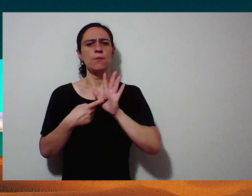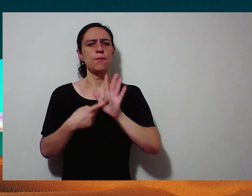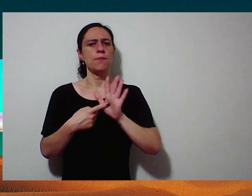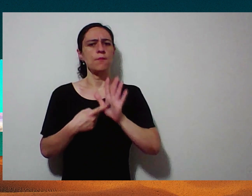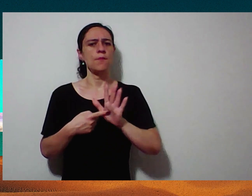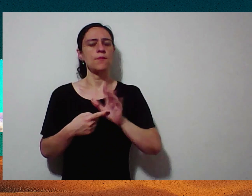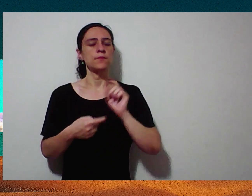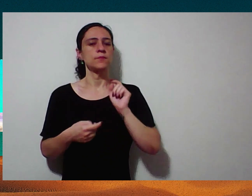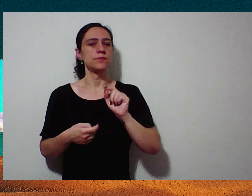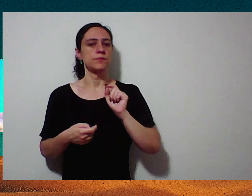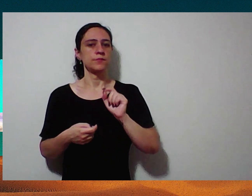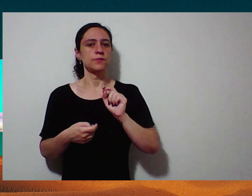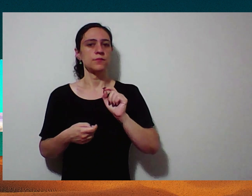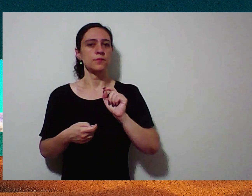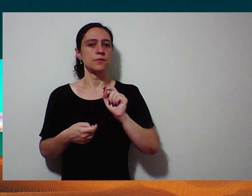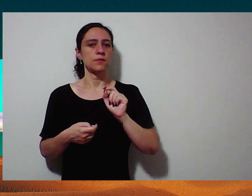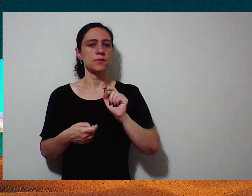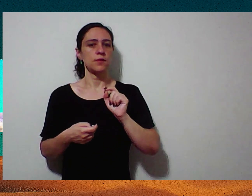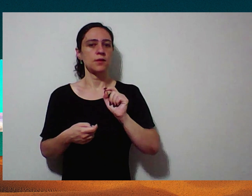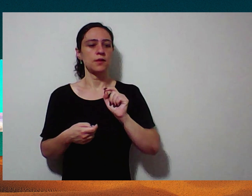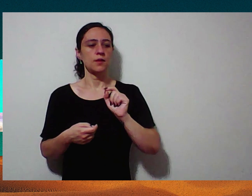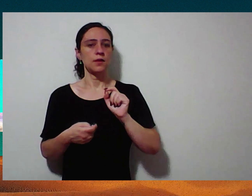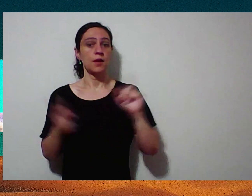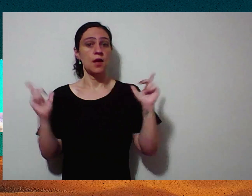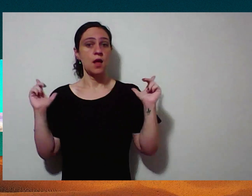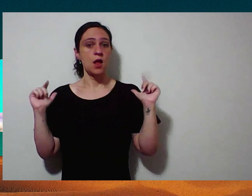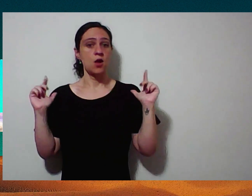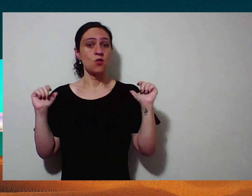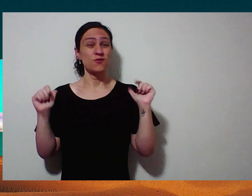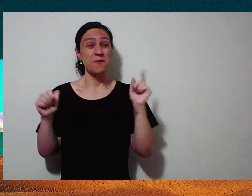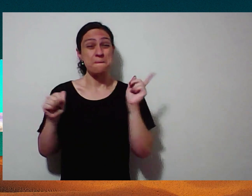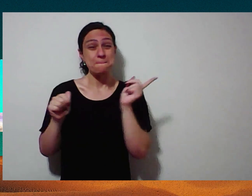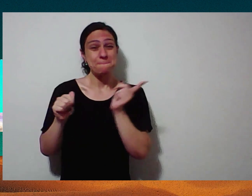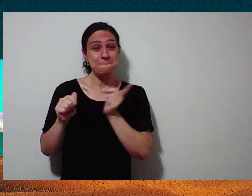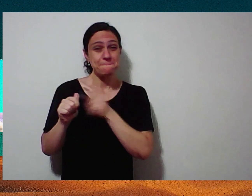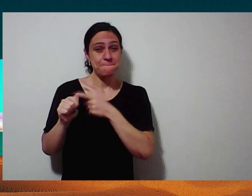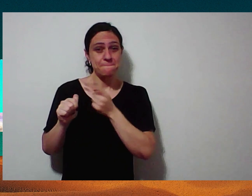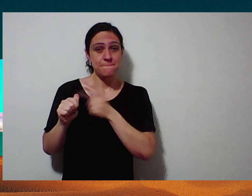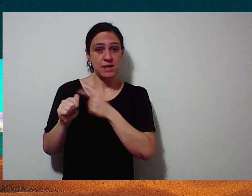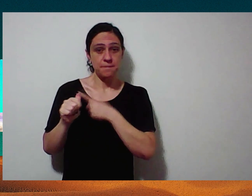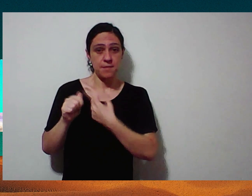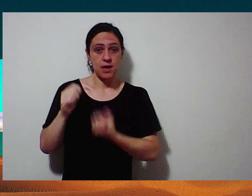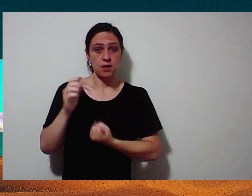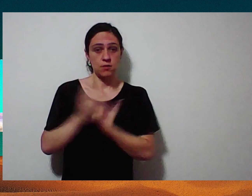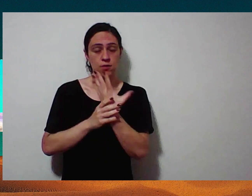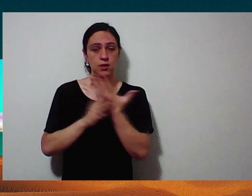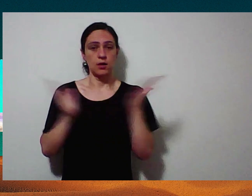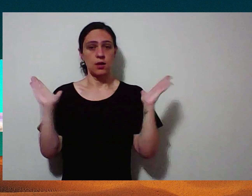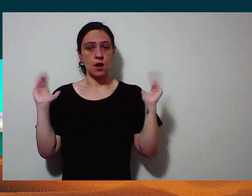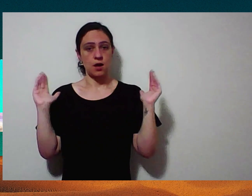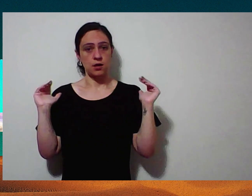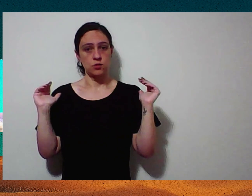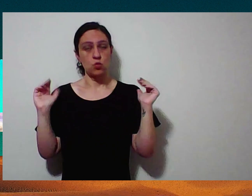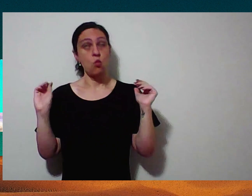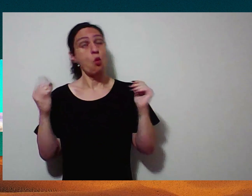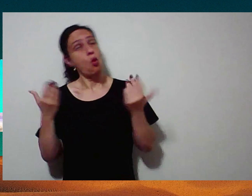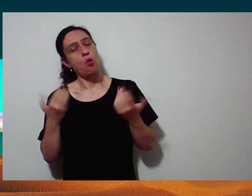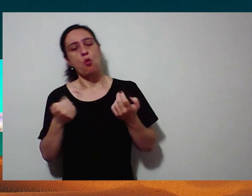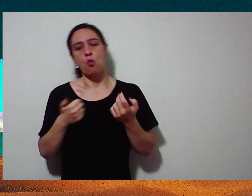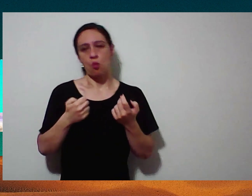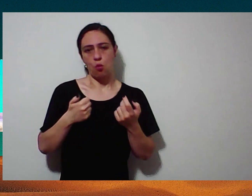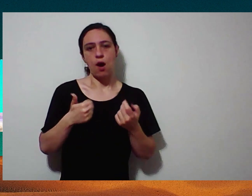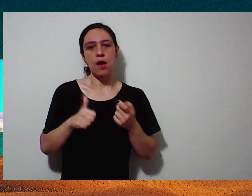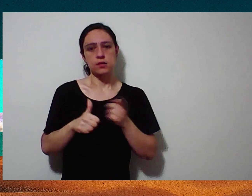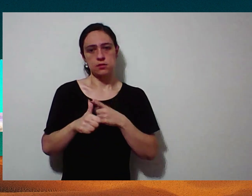o primeiro dentre os anjos a ser criado, ou dos primeiros. The son of the dawn must indicate that